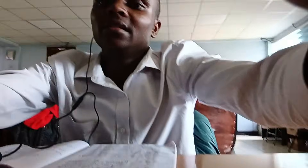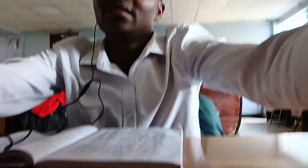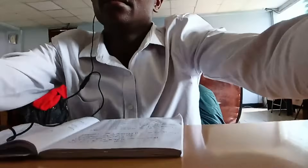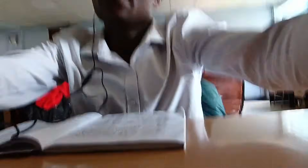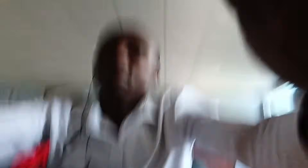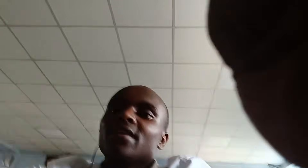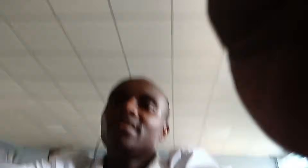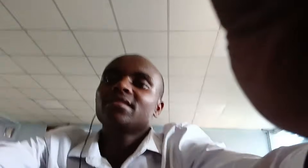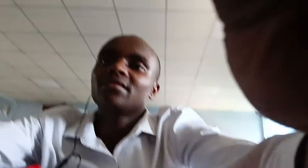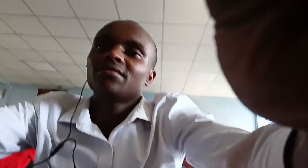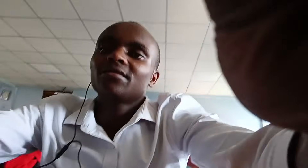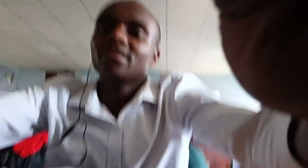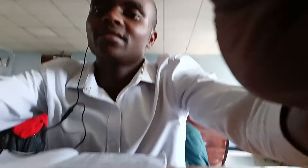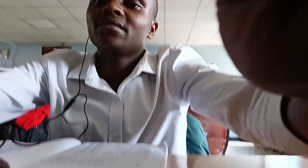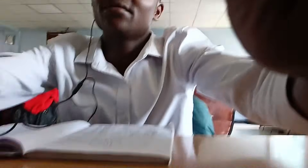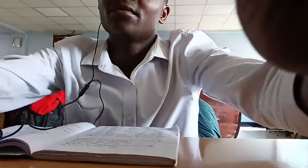sorry for that. Sorry for that. Sorry for that.